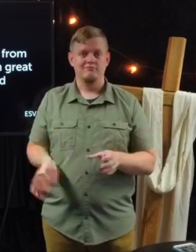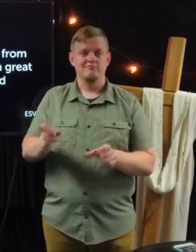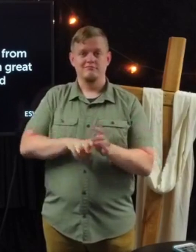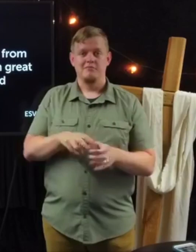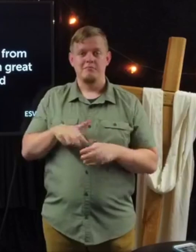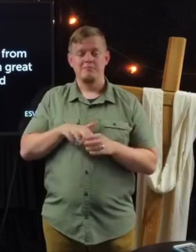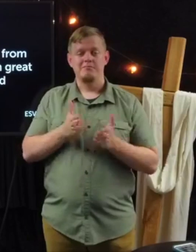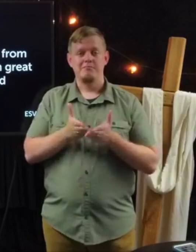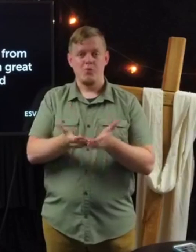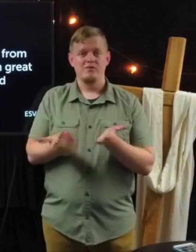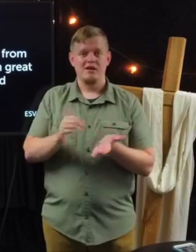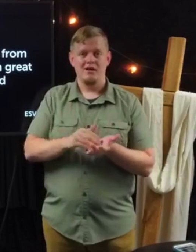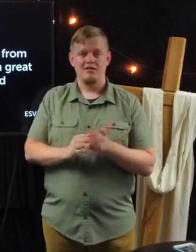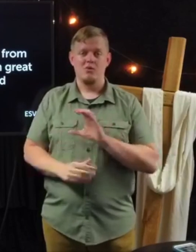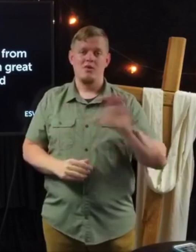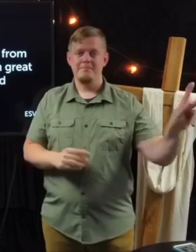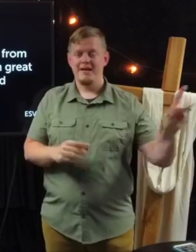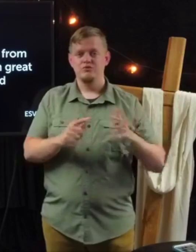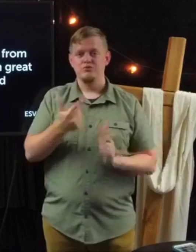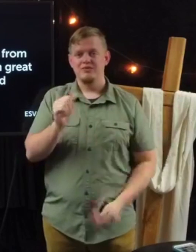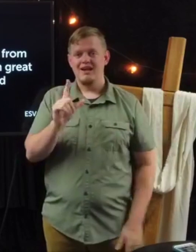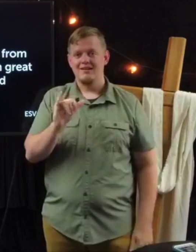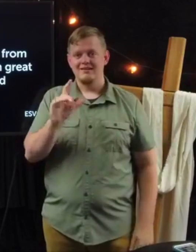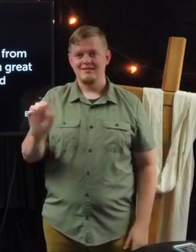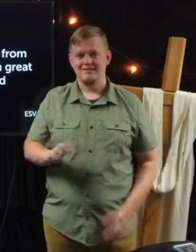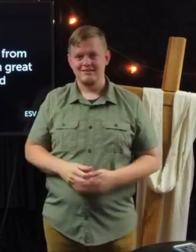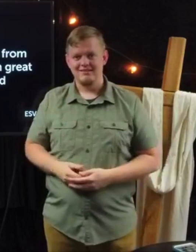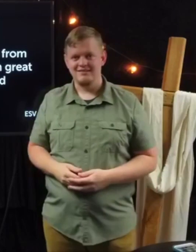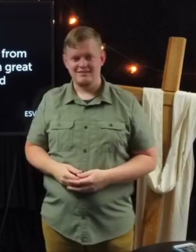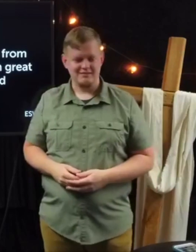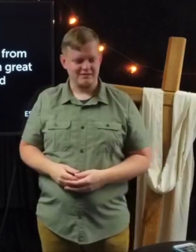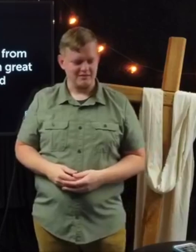So Jesus got into the boat and returned. He went back to Galilee.